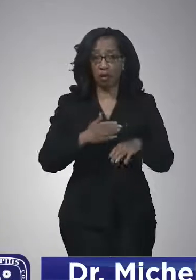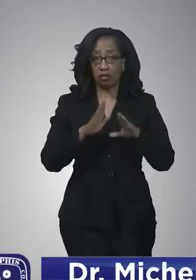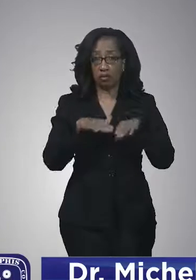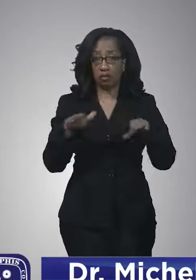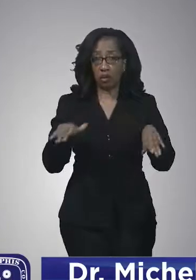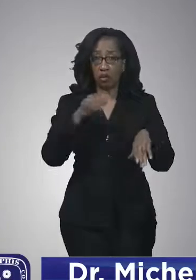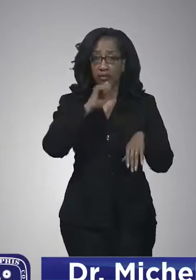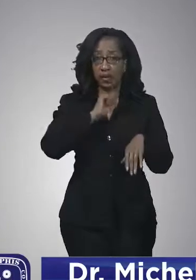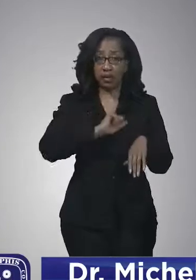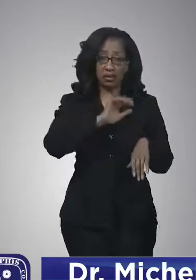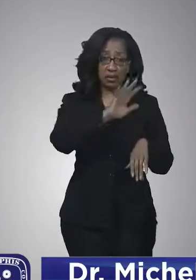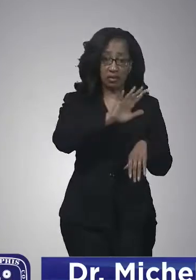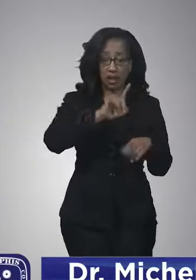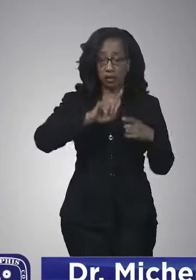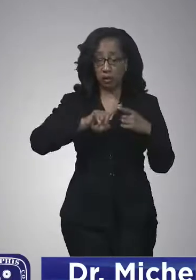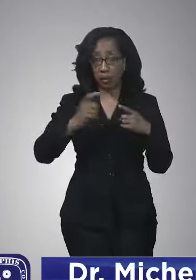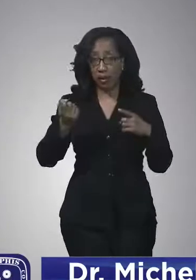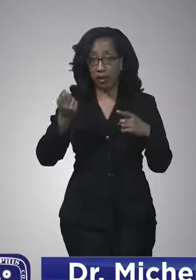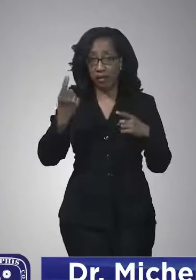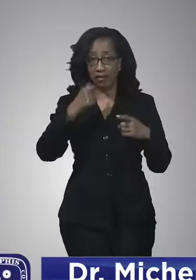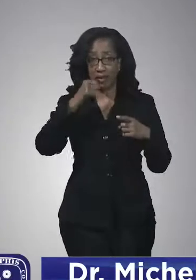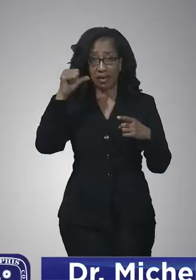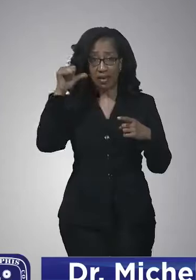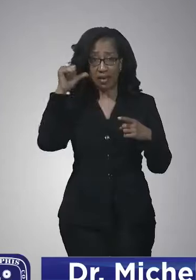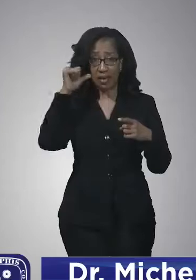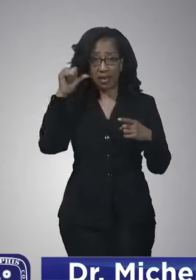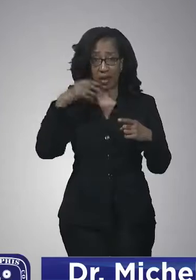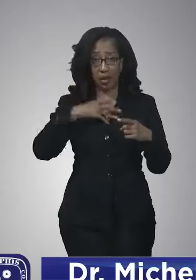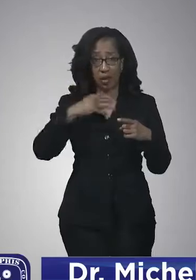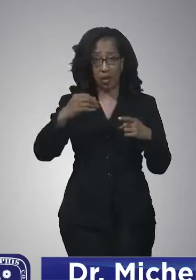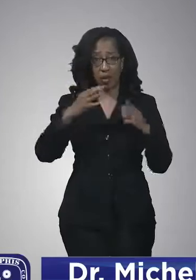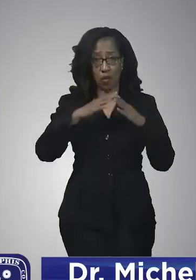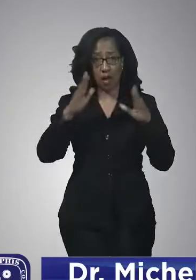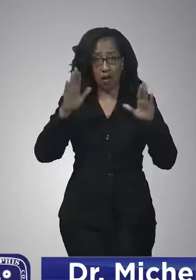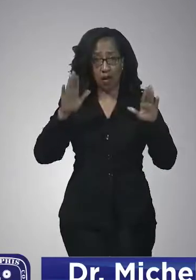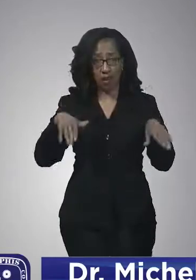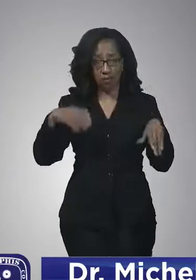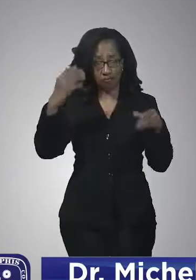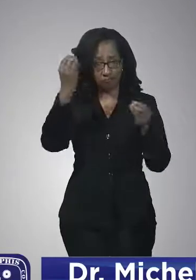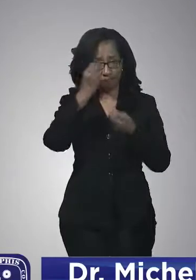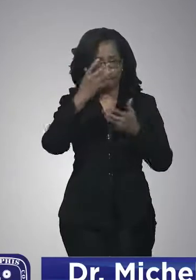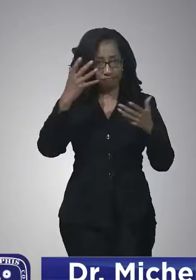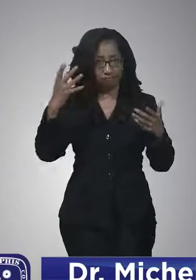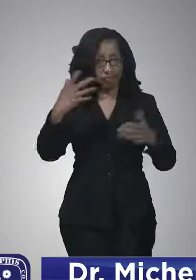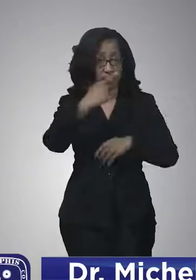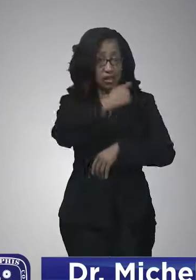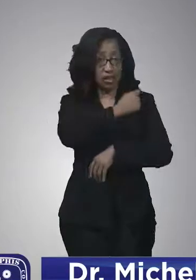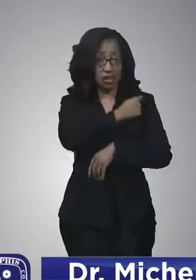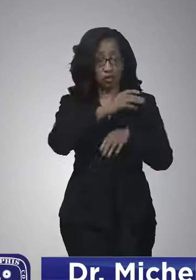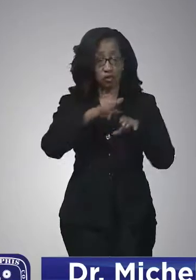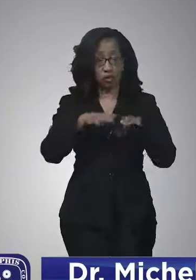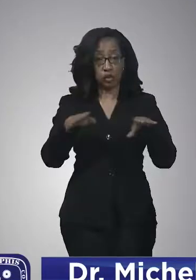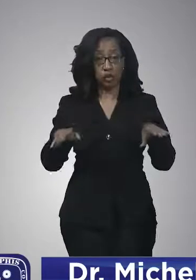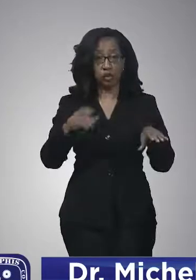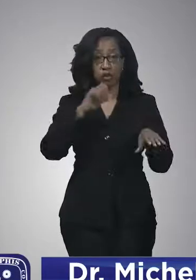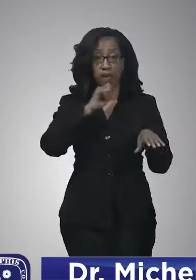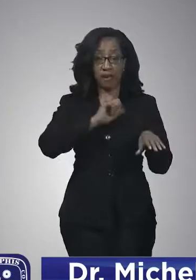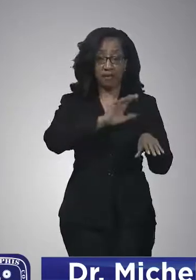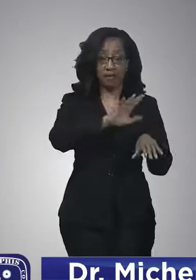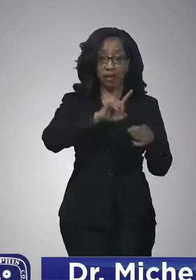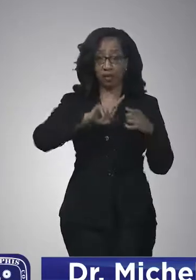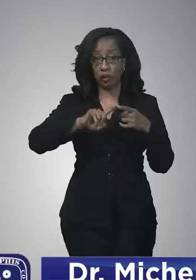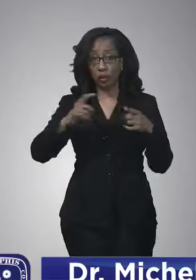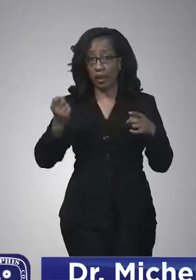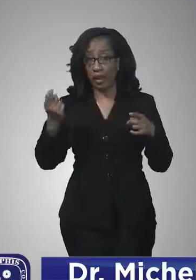11. Yesterday, the White House unveiled its plan to get COVID-19 vaccinations to children age 5 to 11